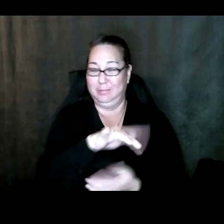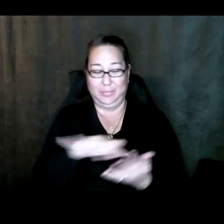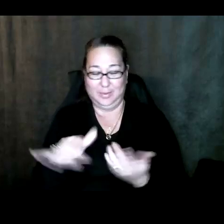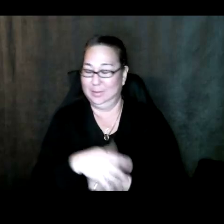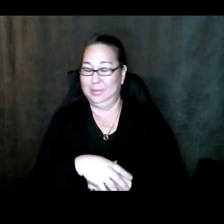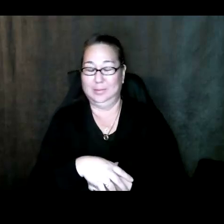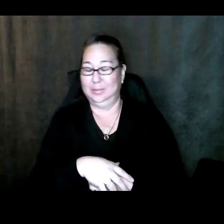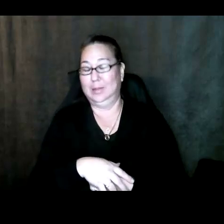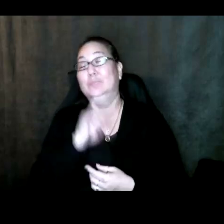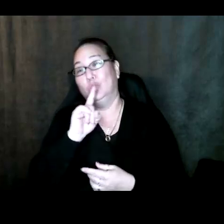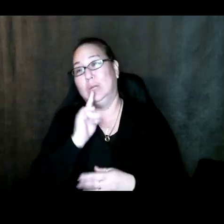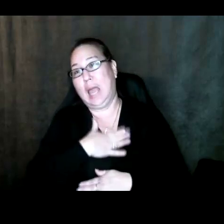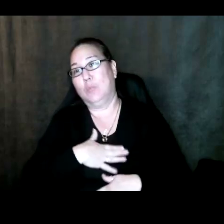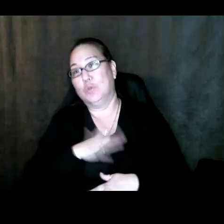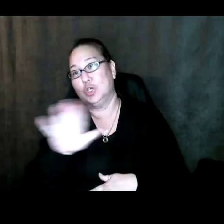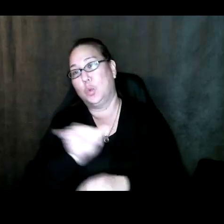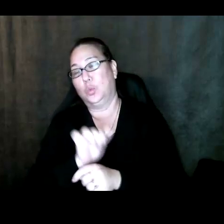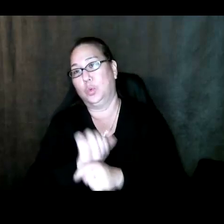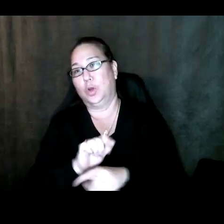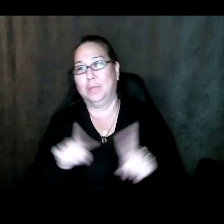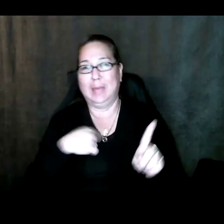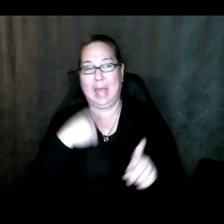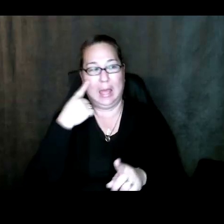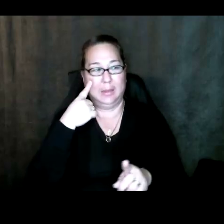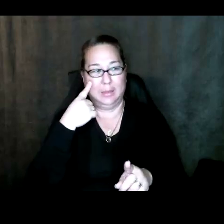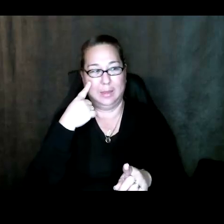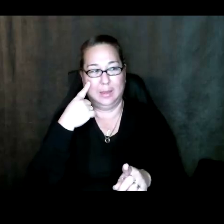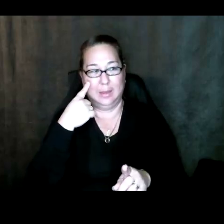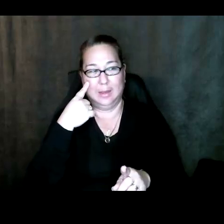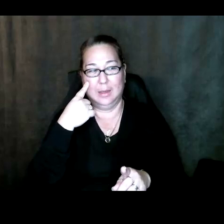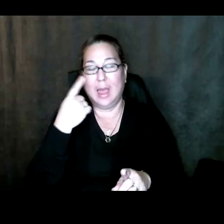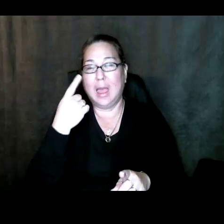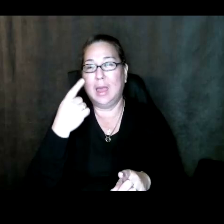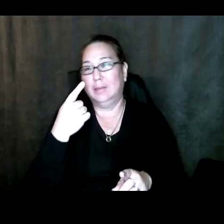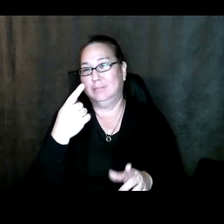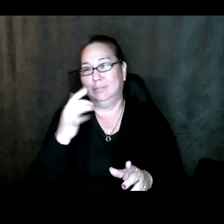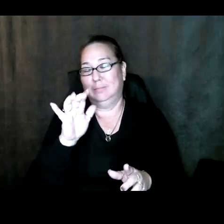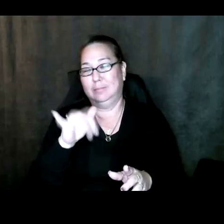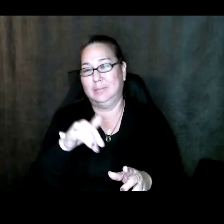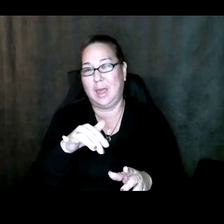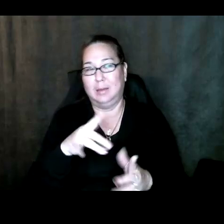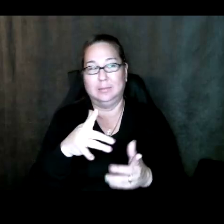I appreciate your work, but I think it remains for us to